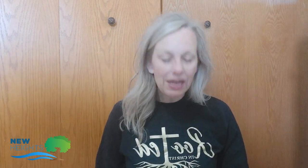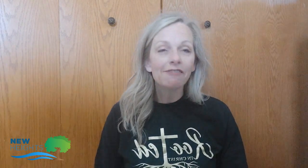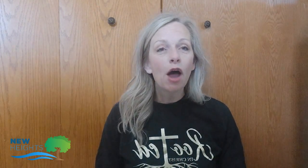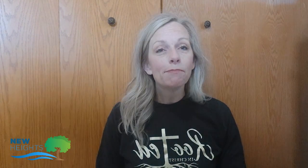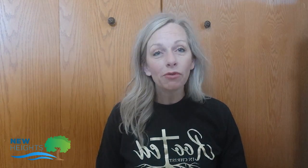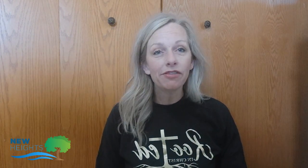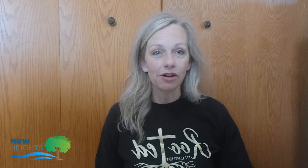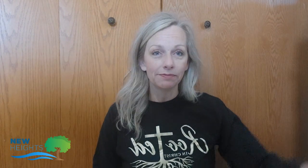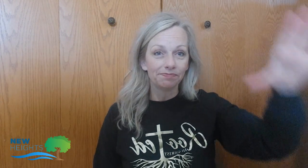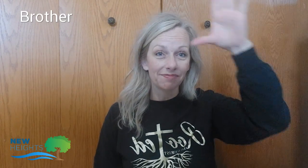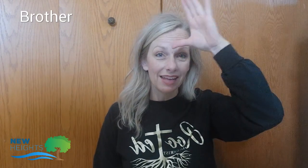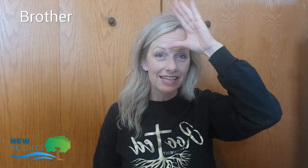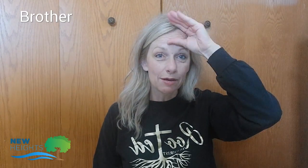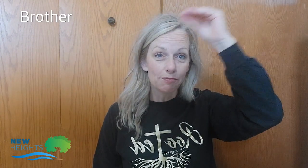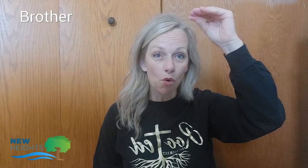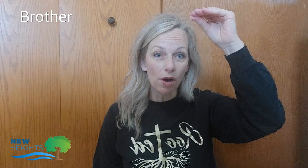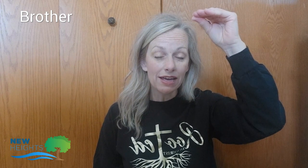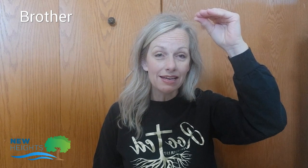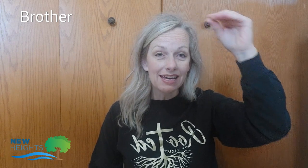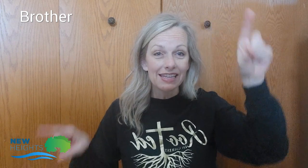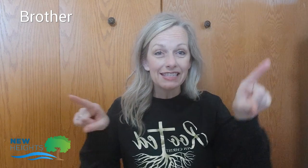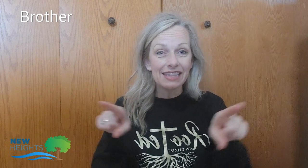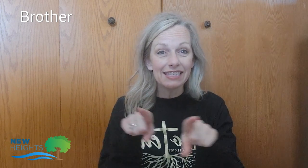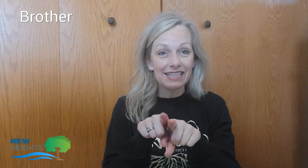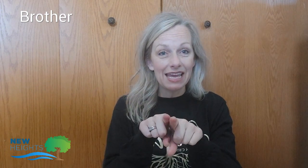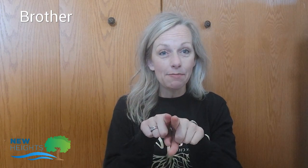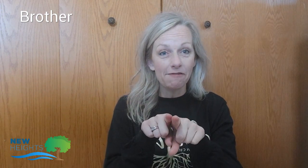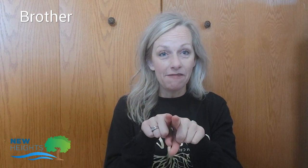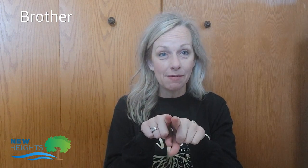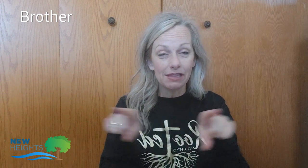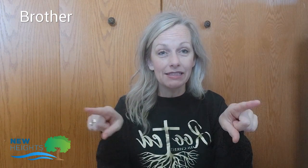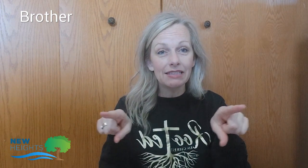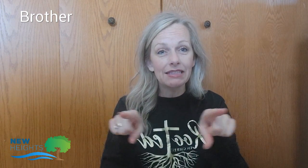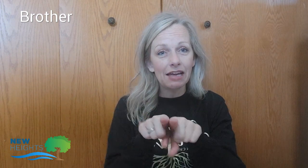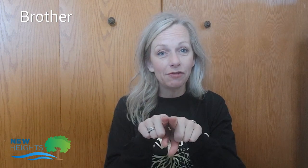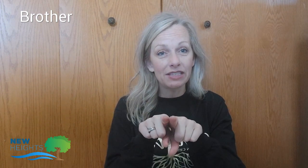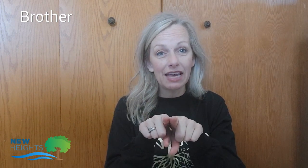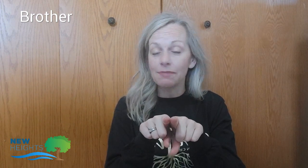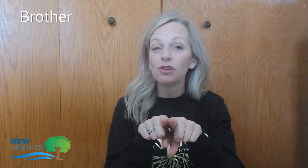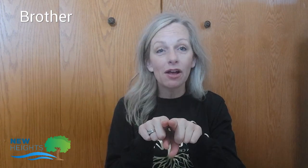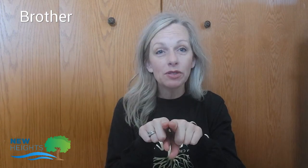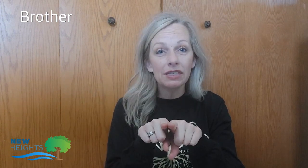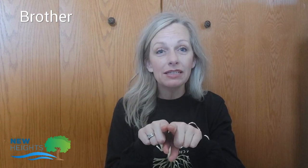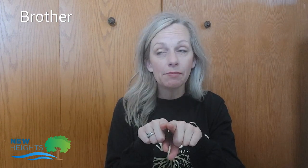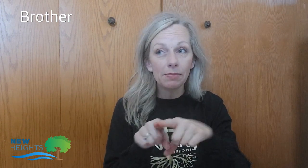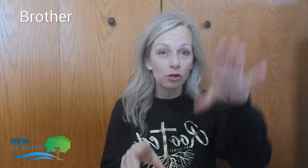have brother. It's a boy that's in the same family. This is a sign for same. You'll also see some people